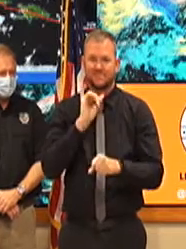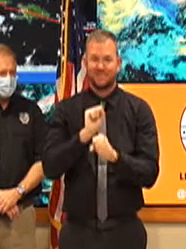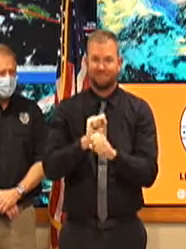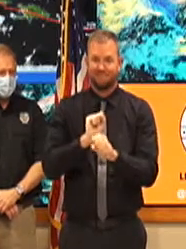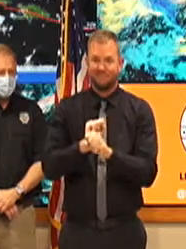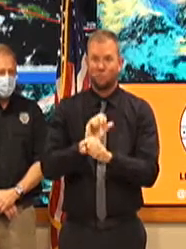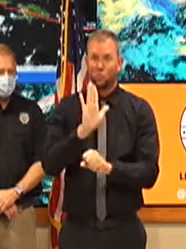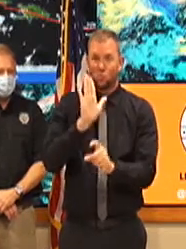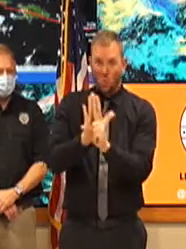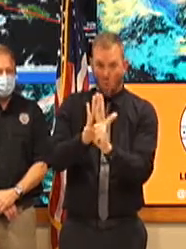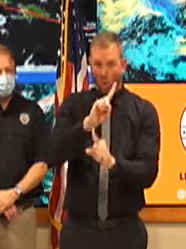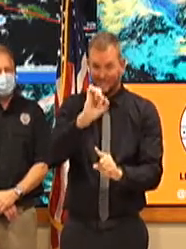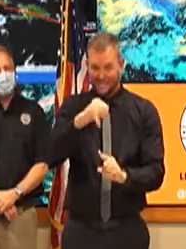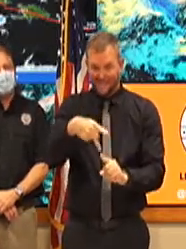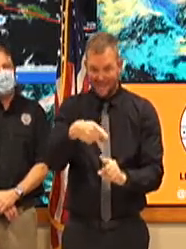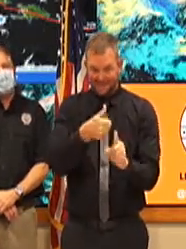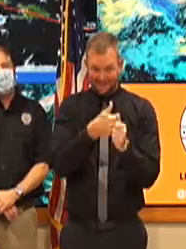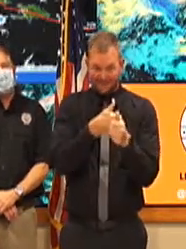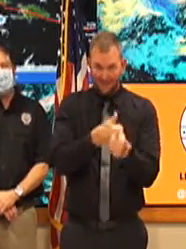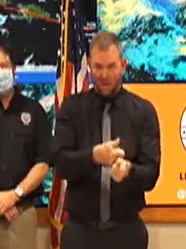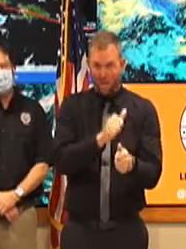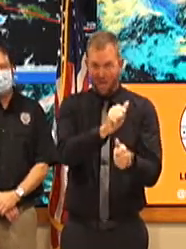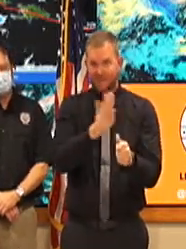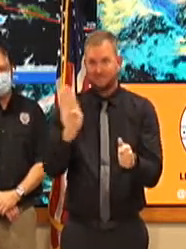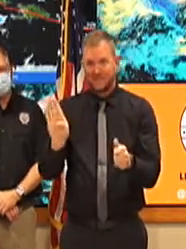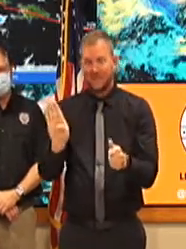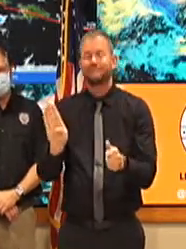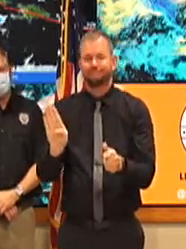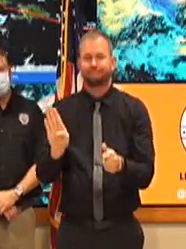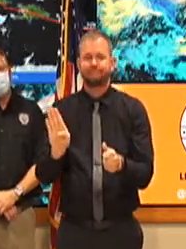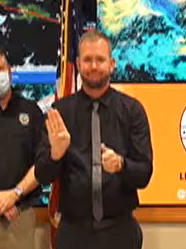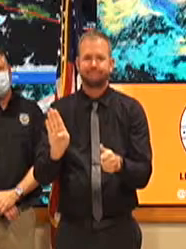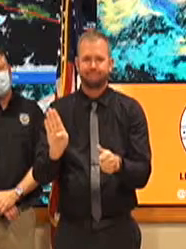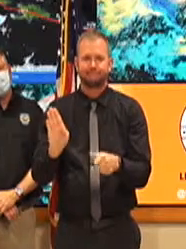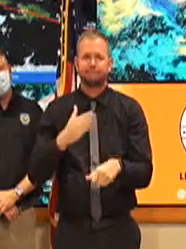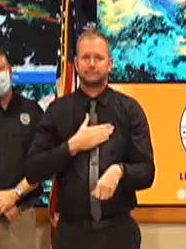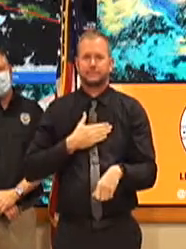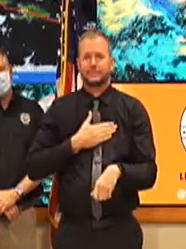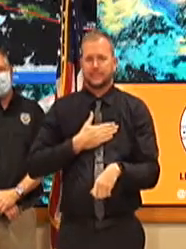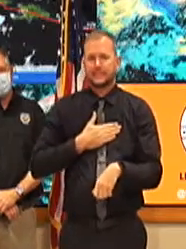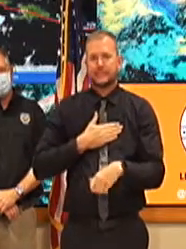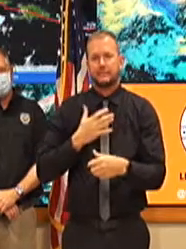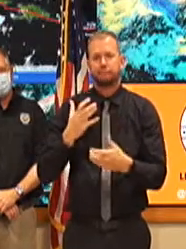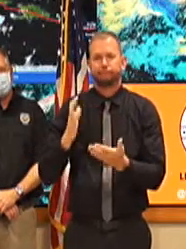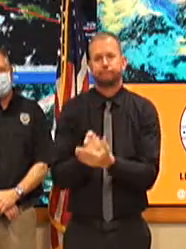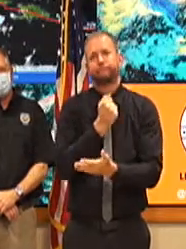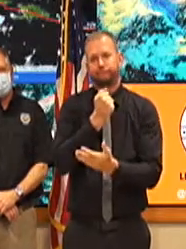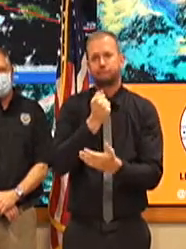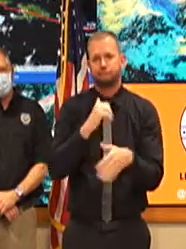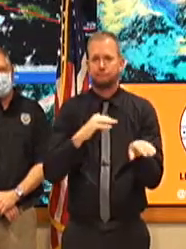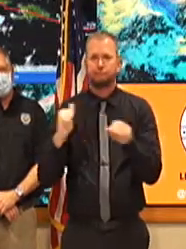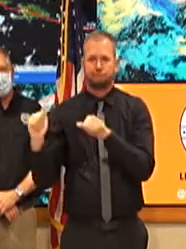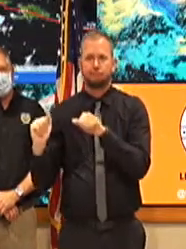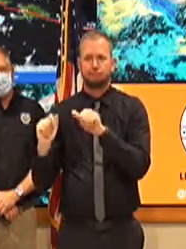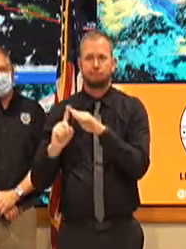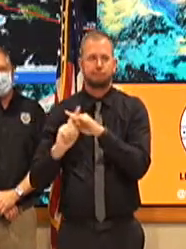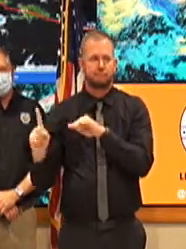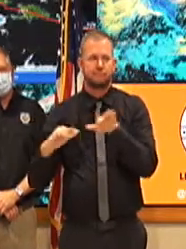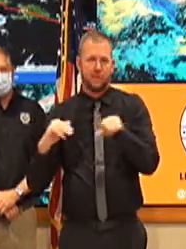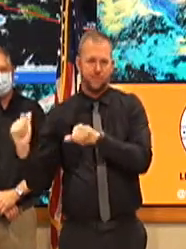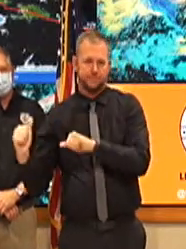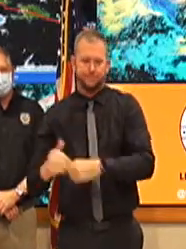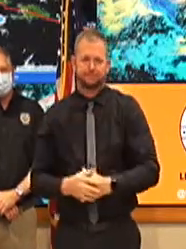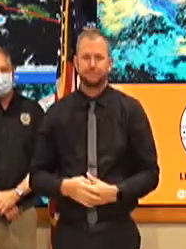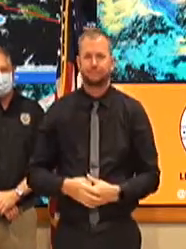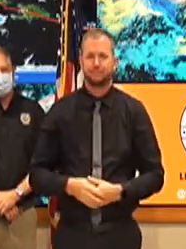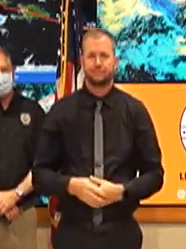asking you to evacuate those areas immediately. Do not wait, hoping the forecast will